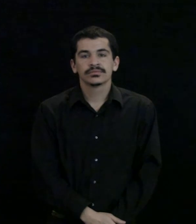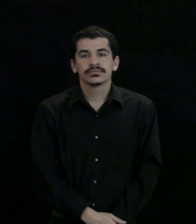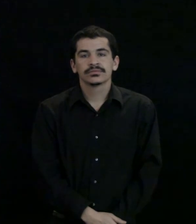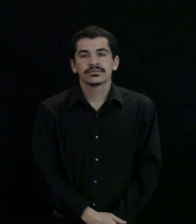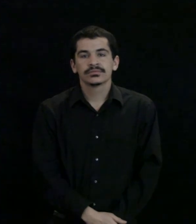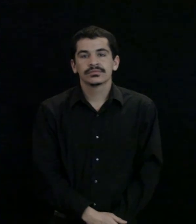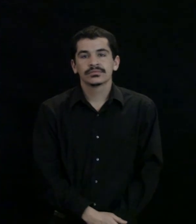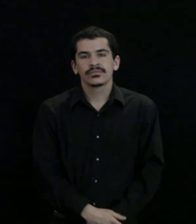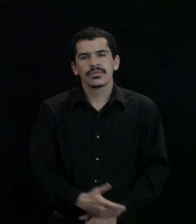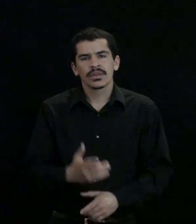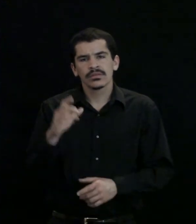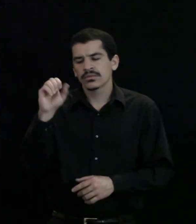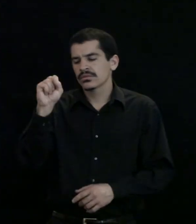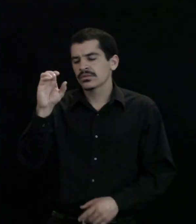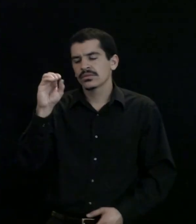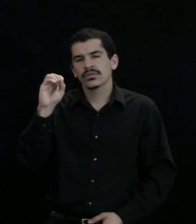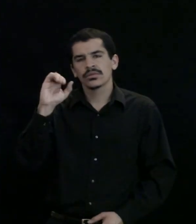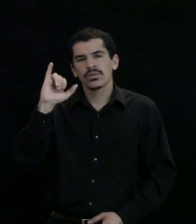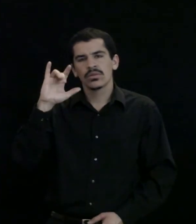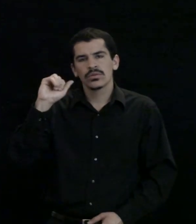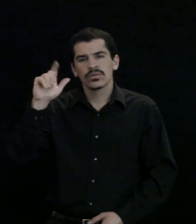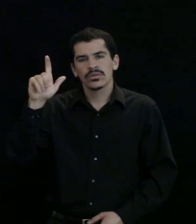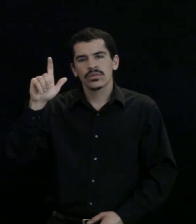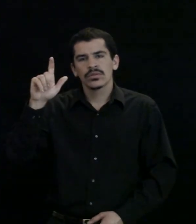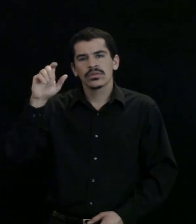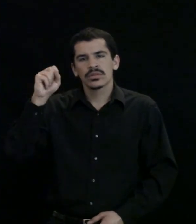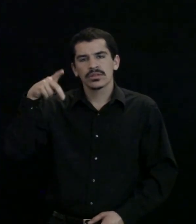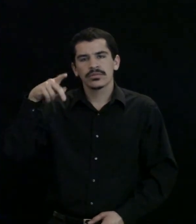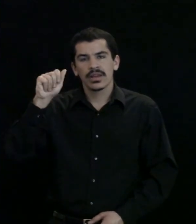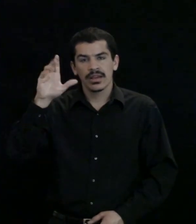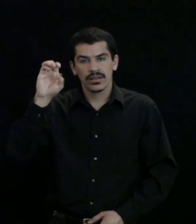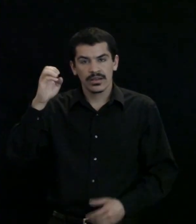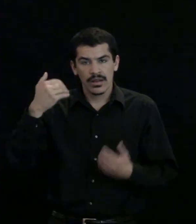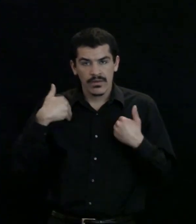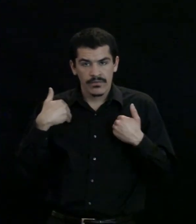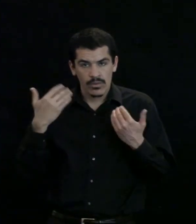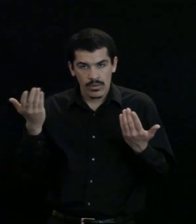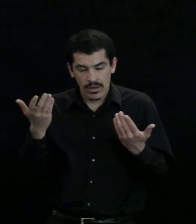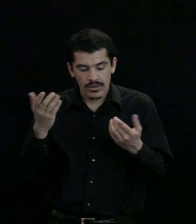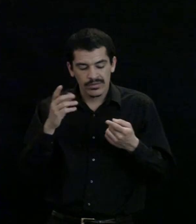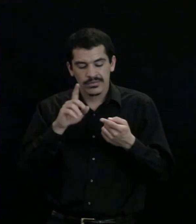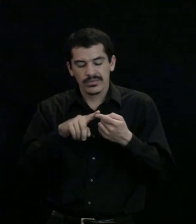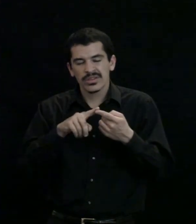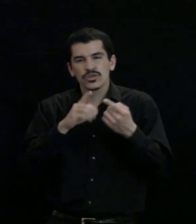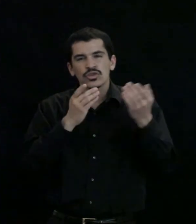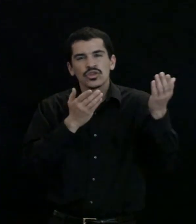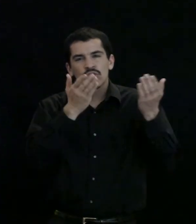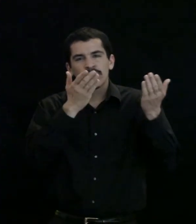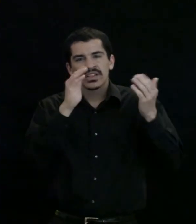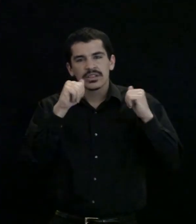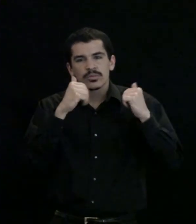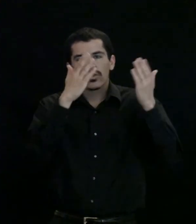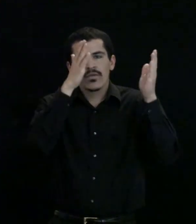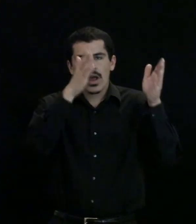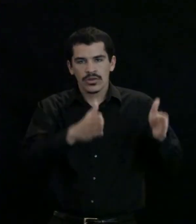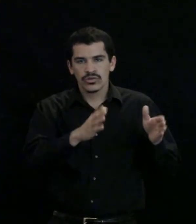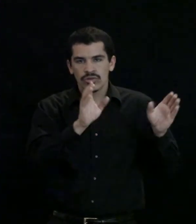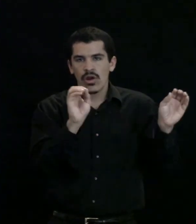That includes service provider offices or group homes.